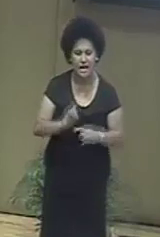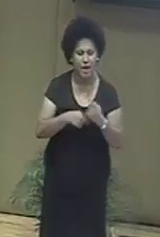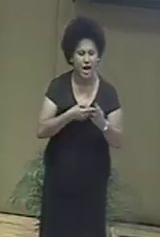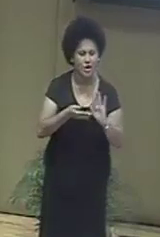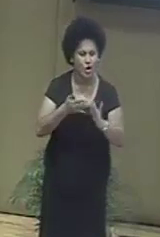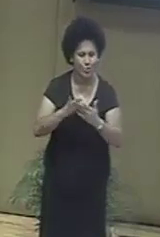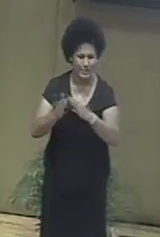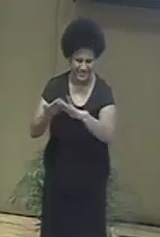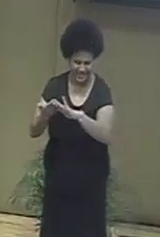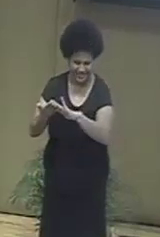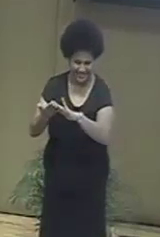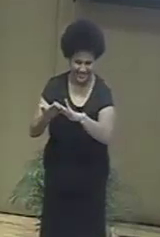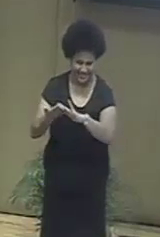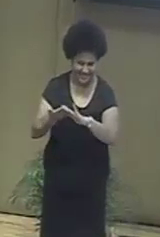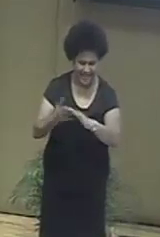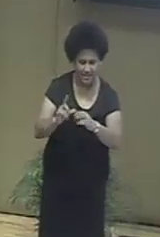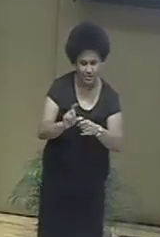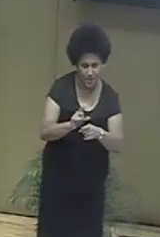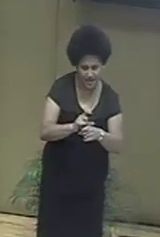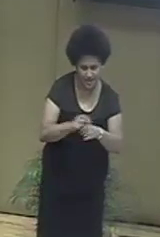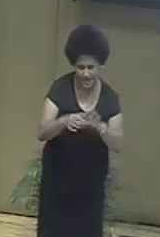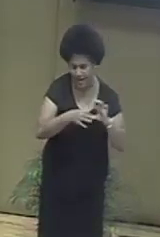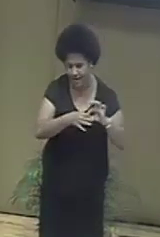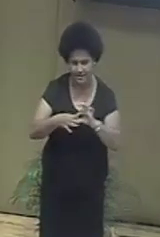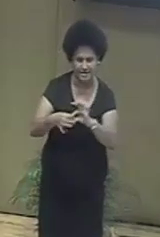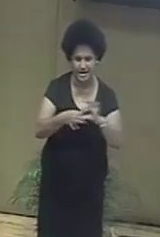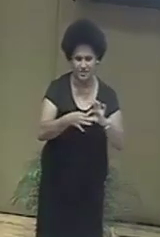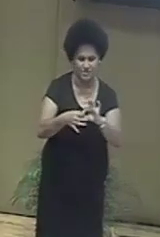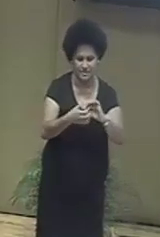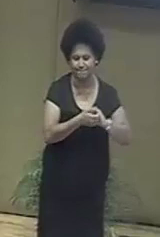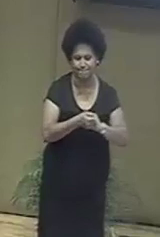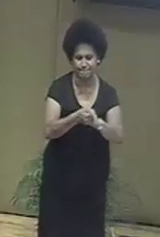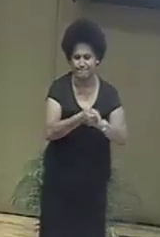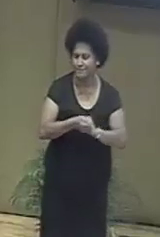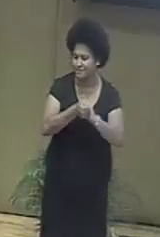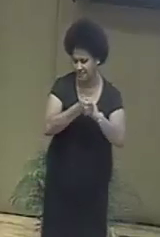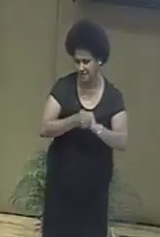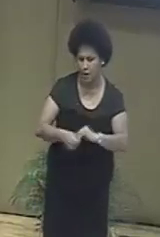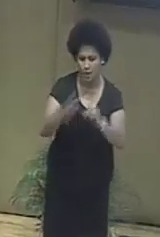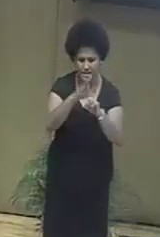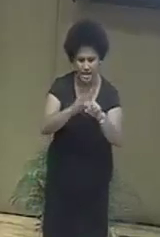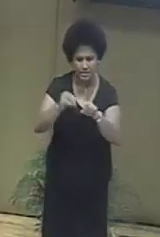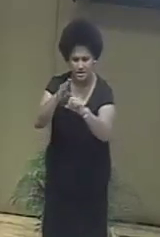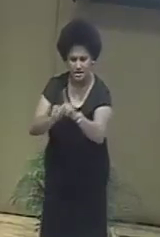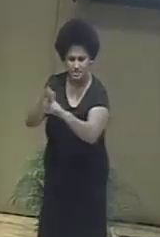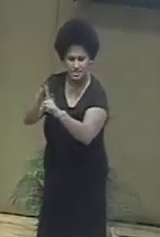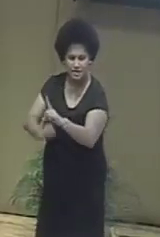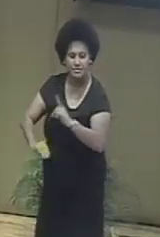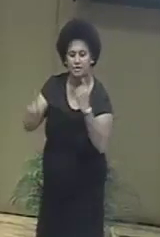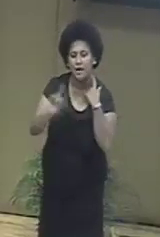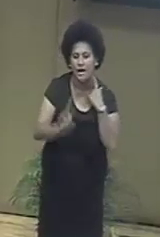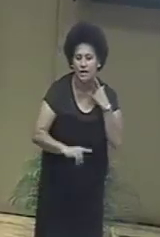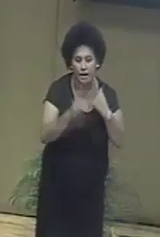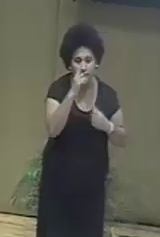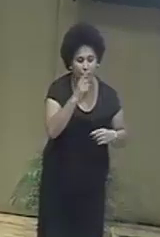It's about community and creating engagement. So all the examples were about people communicating